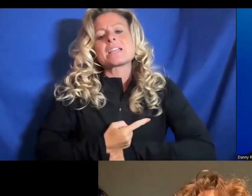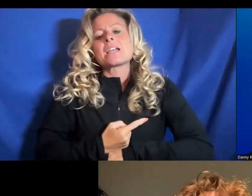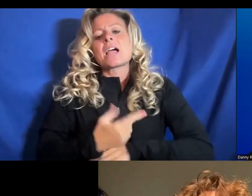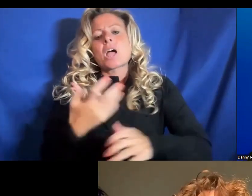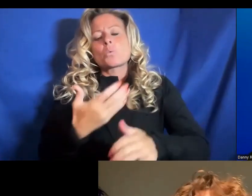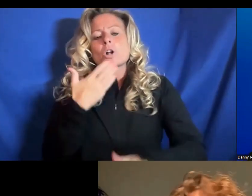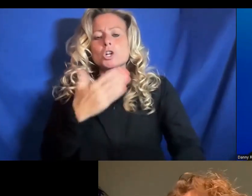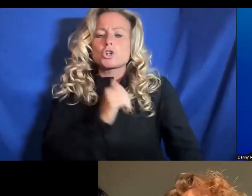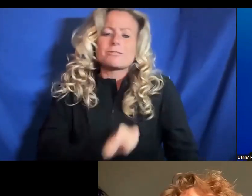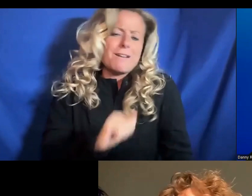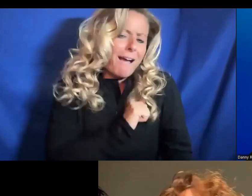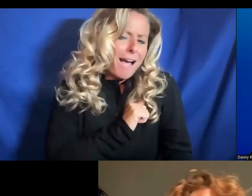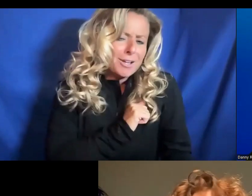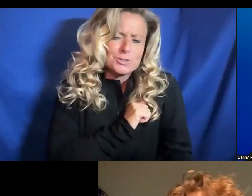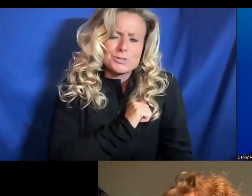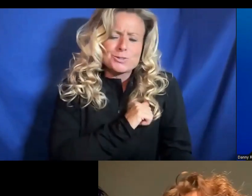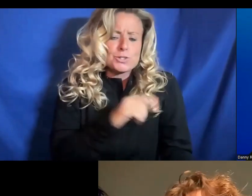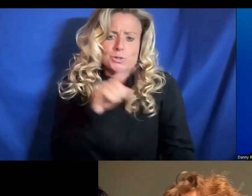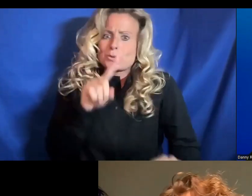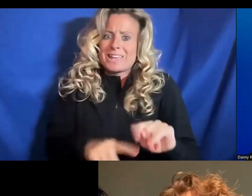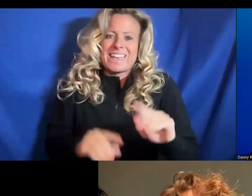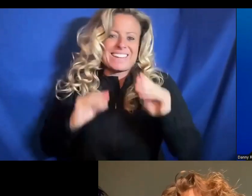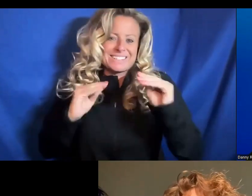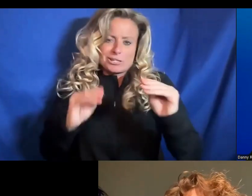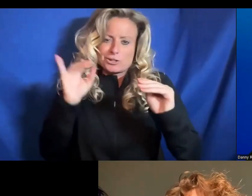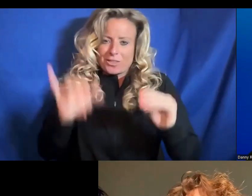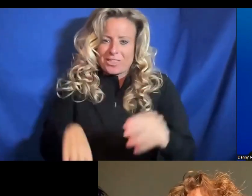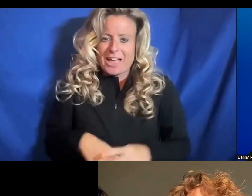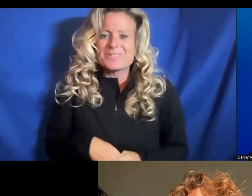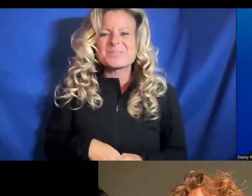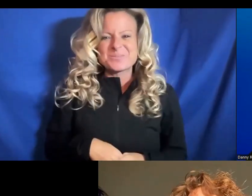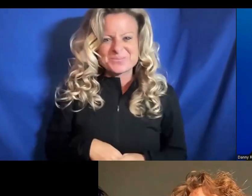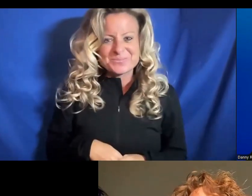great attitude. You cannot teach that. Um,